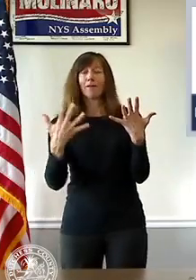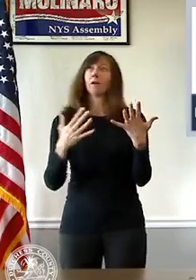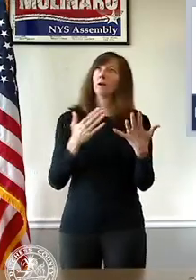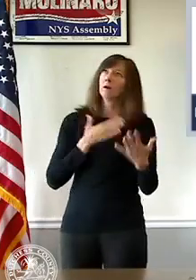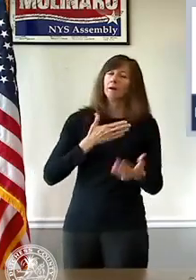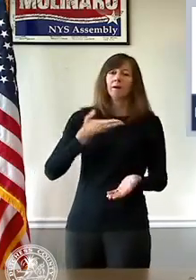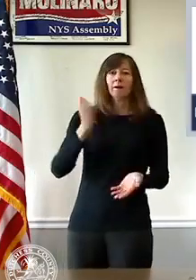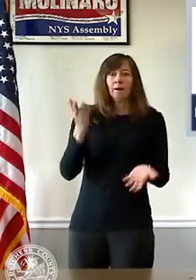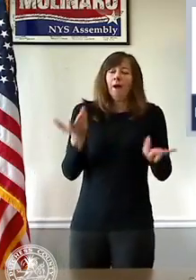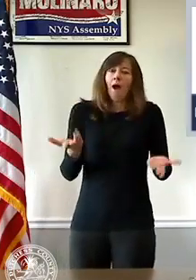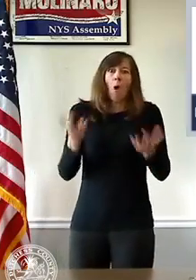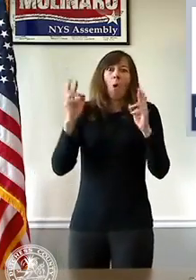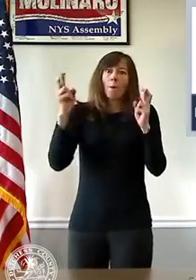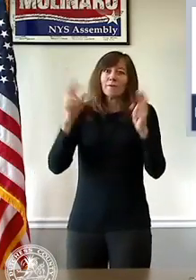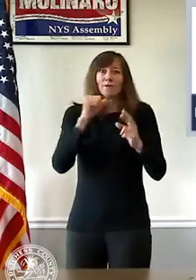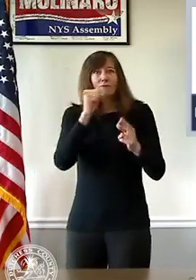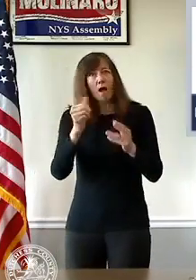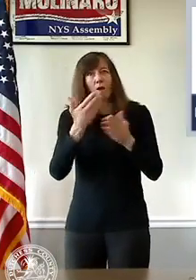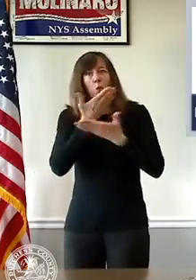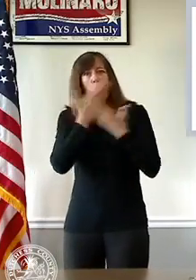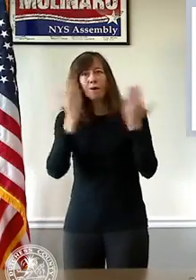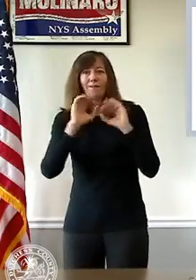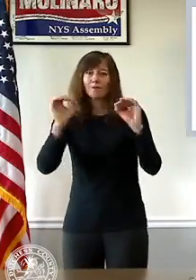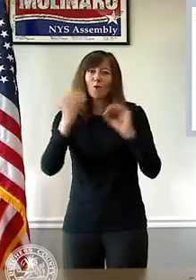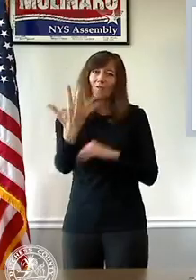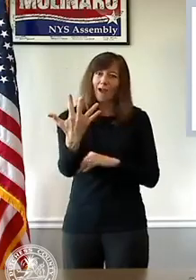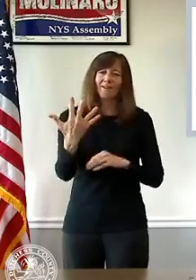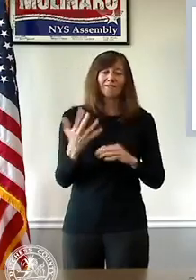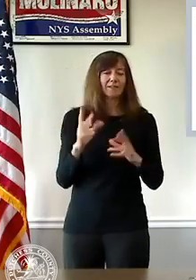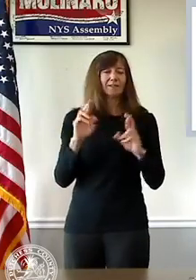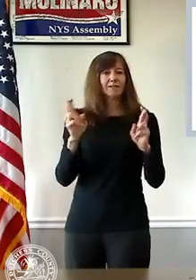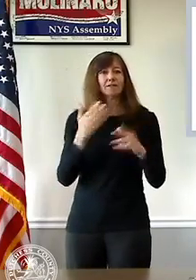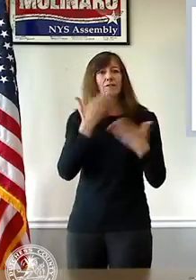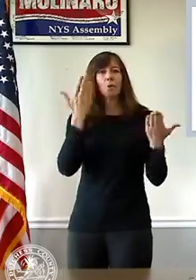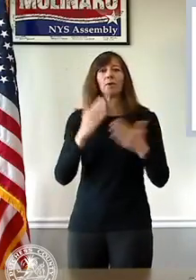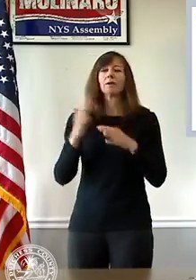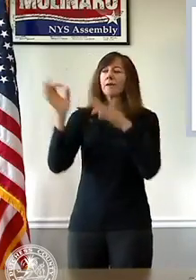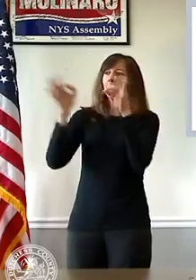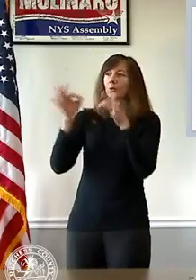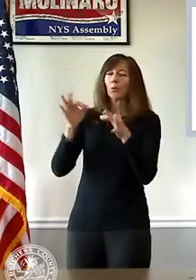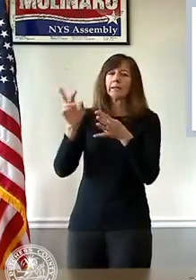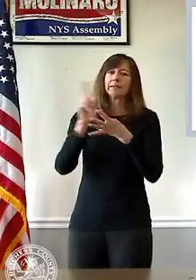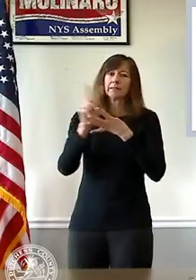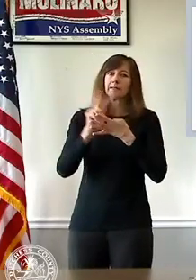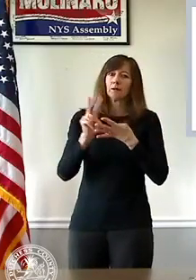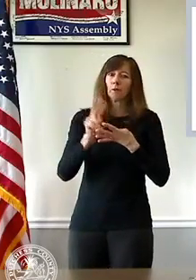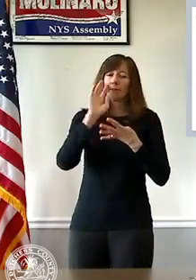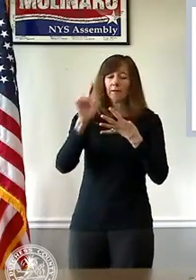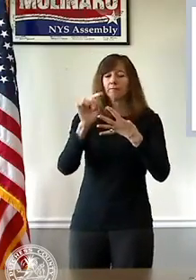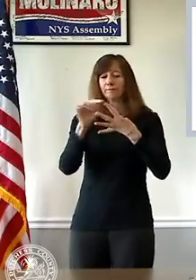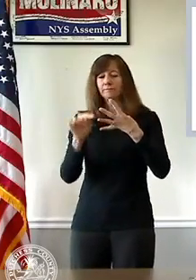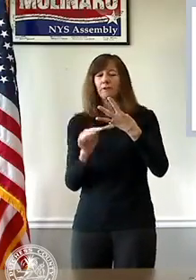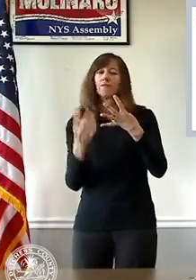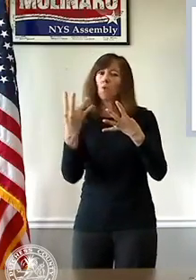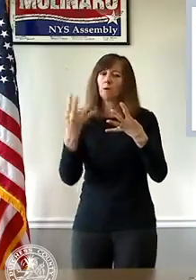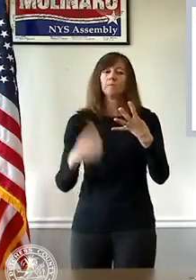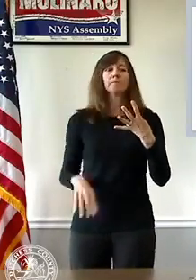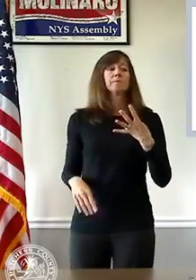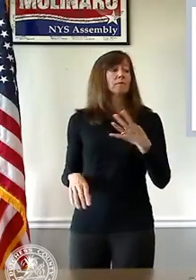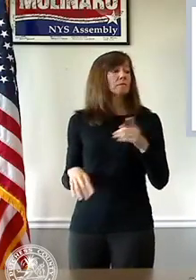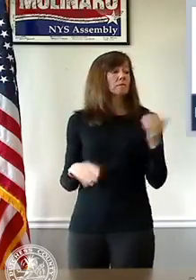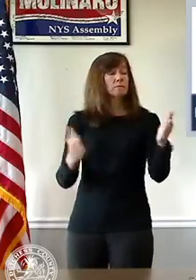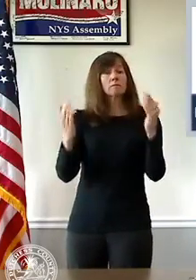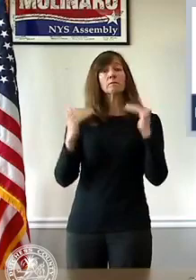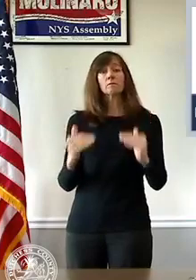phases. It occurs, as has been described to us, every 2 weeks. Donna, tent camping, camp away. Tent camping in